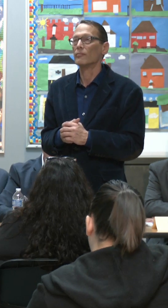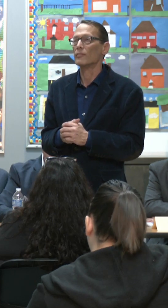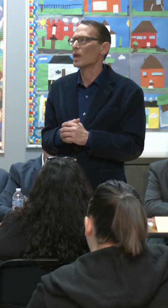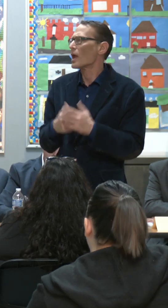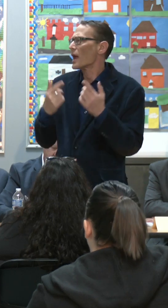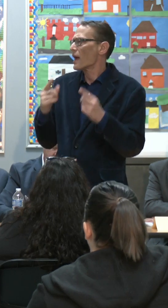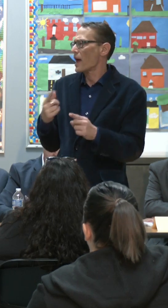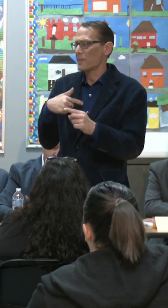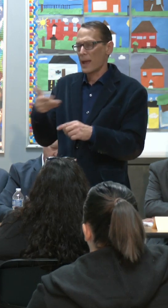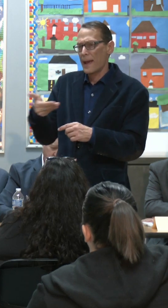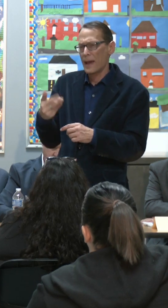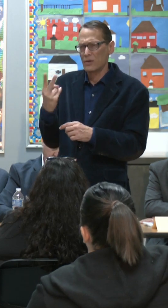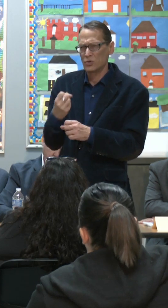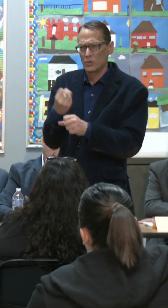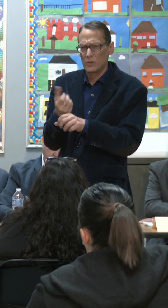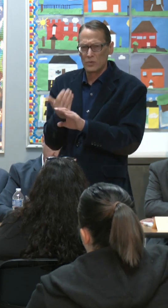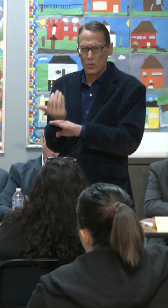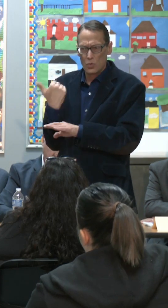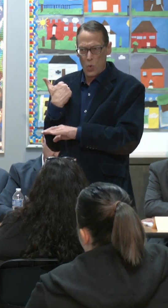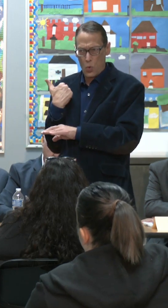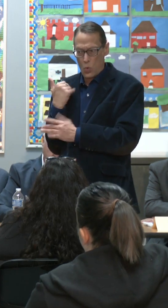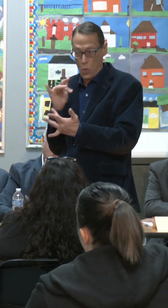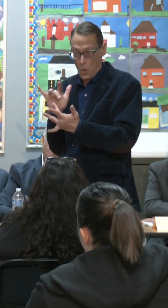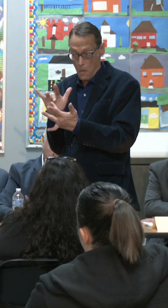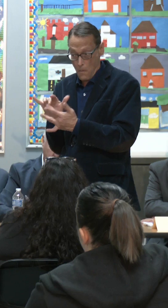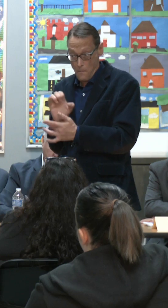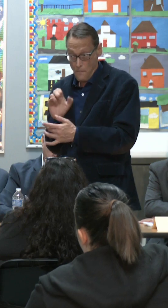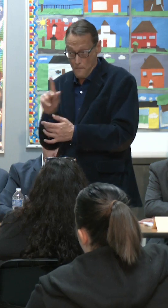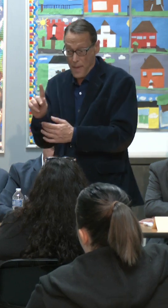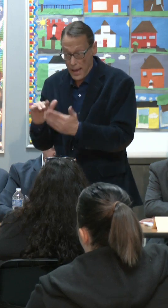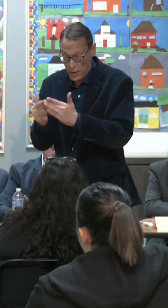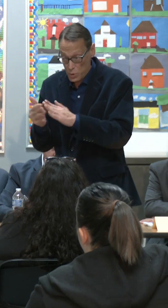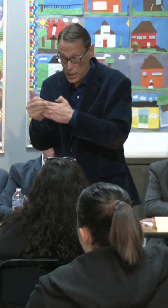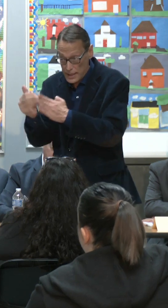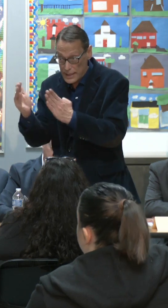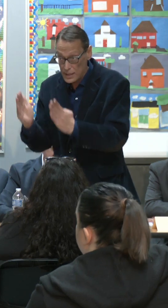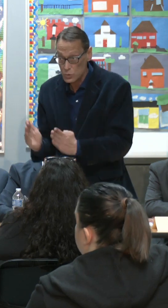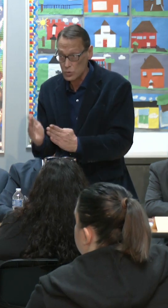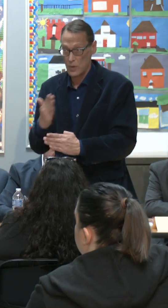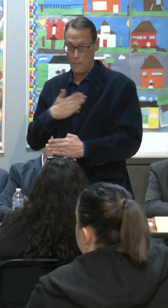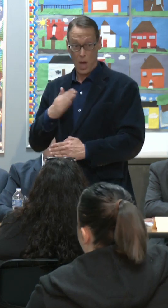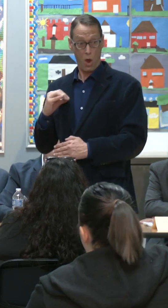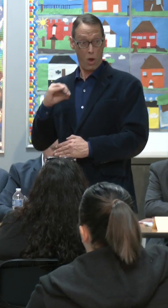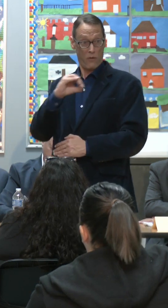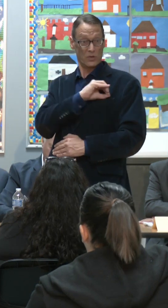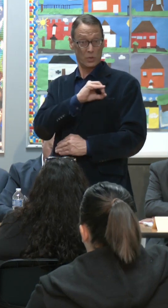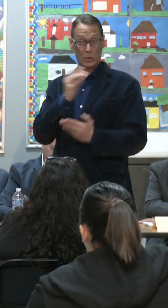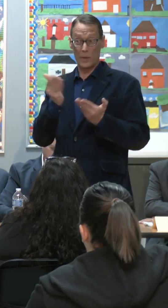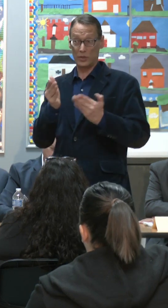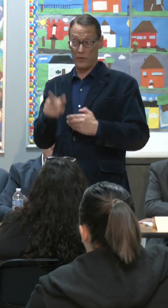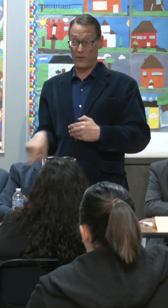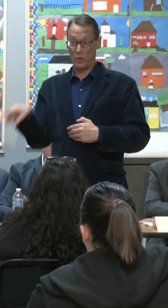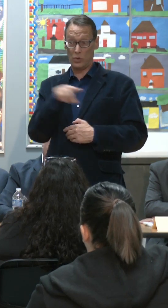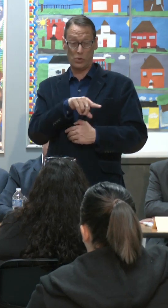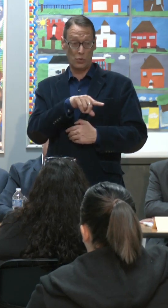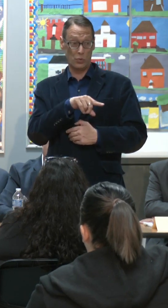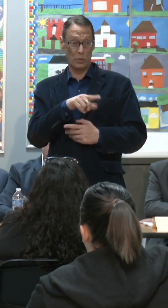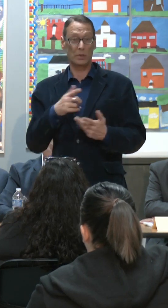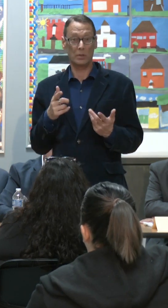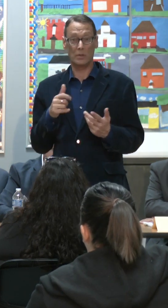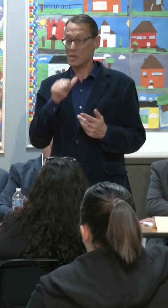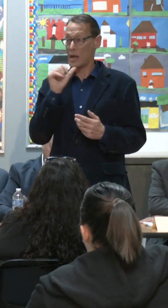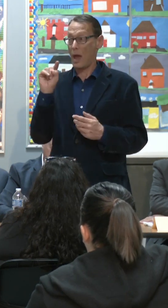30th. So we're already in talks with these officers to make sure that we can be competitive against these other jurisdictions, make sure that we can compete, make sure we